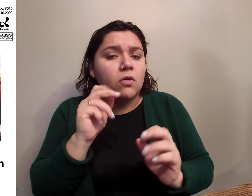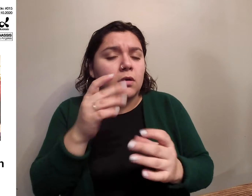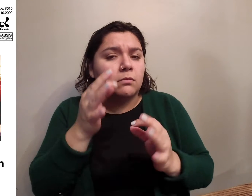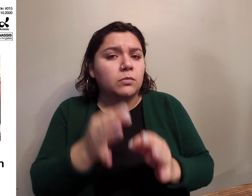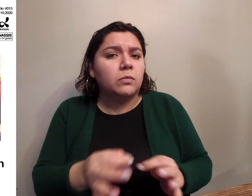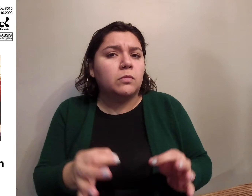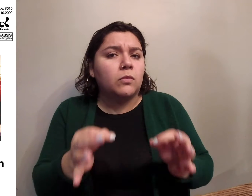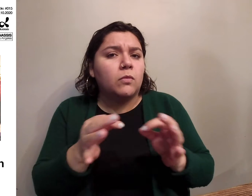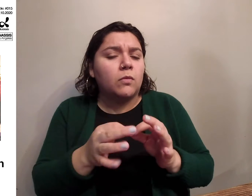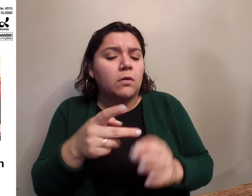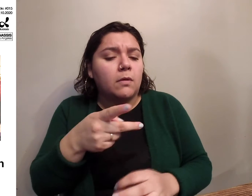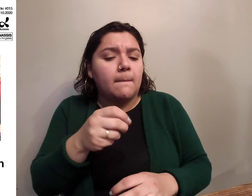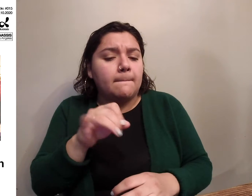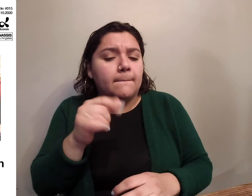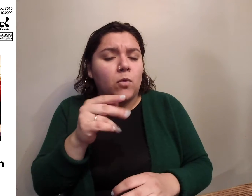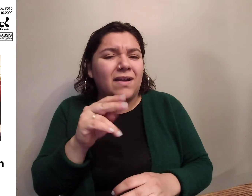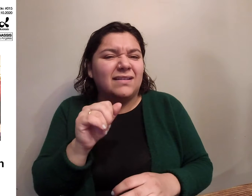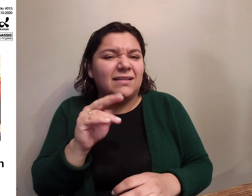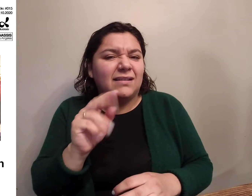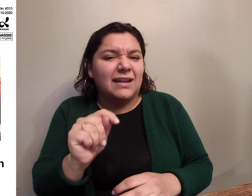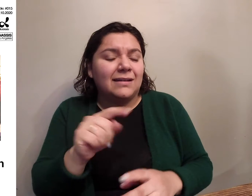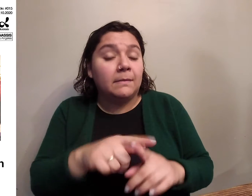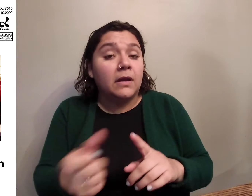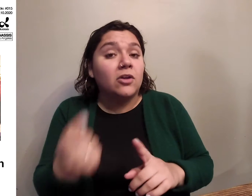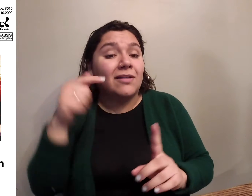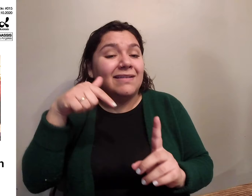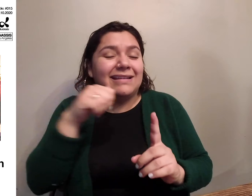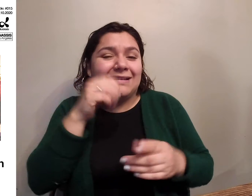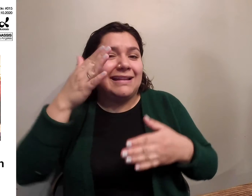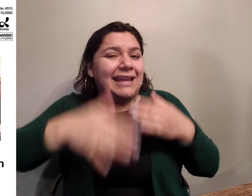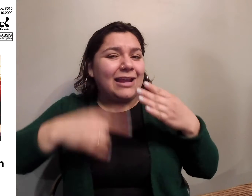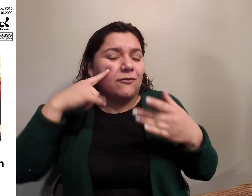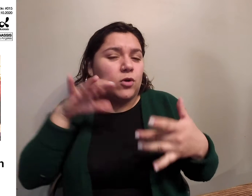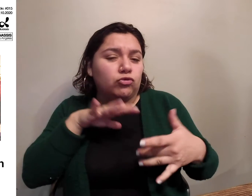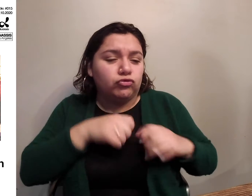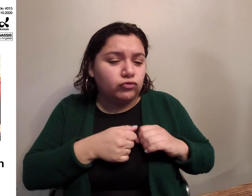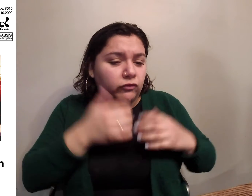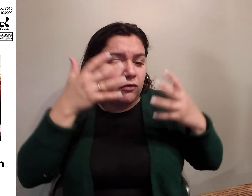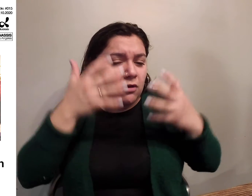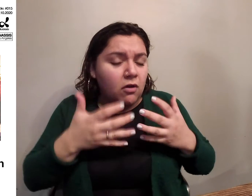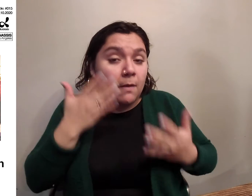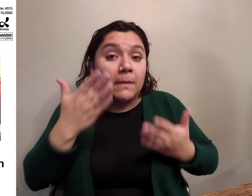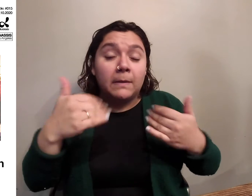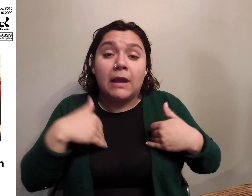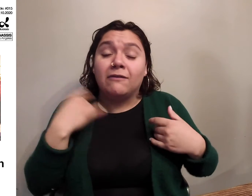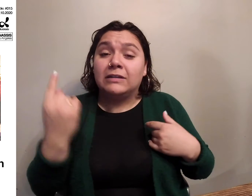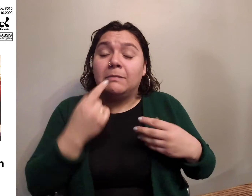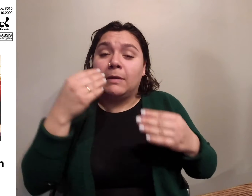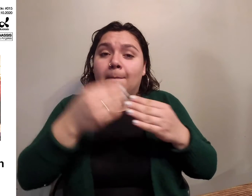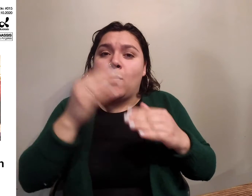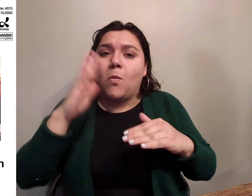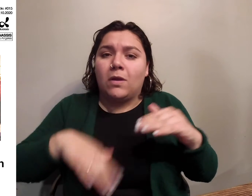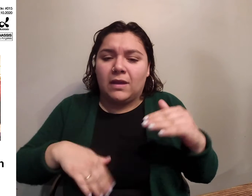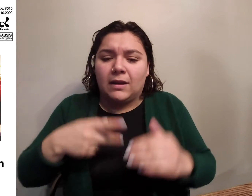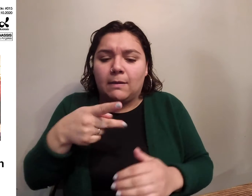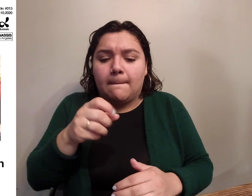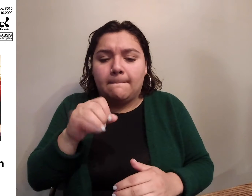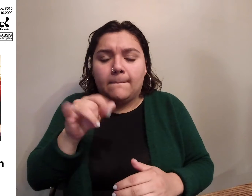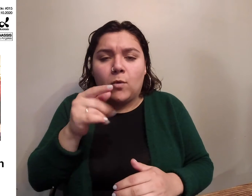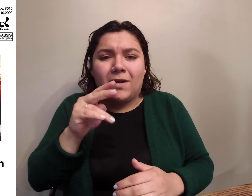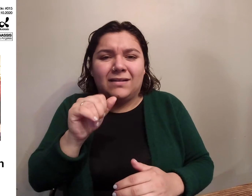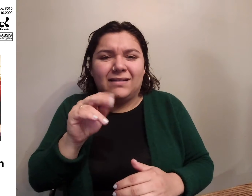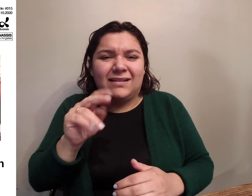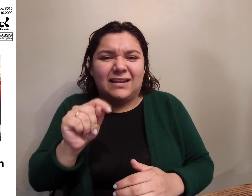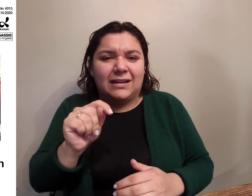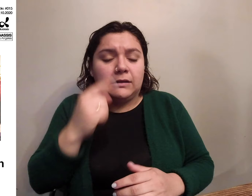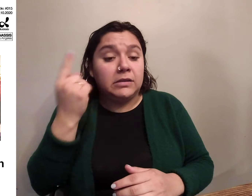maybe poignancy isn't the conclusion to grief. Maybe there is something beyond poignant that I